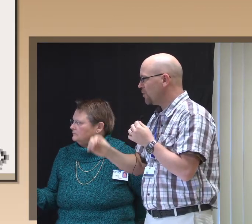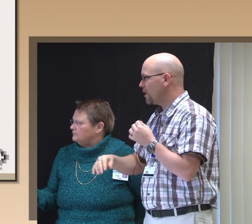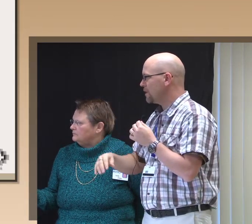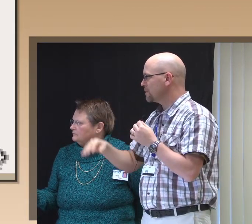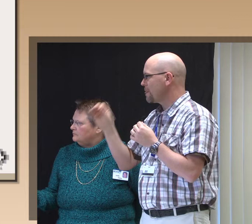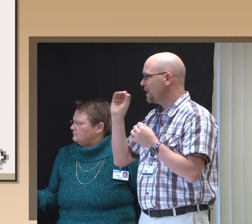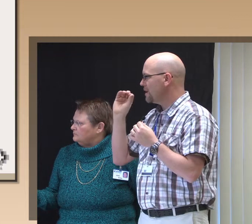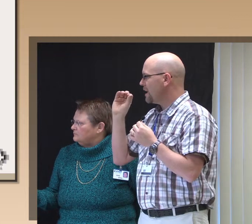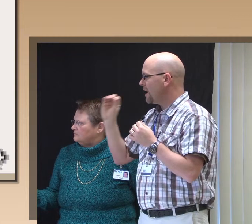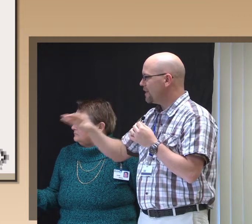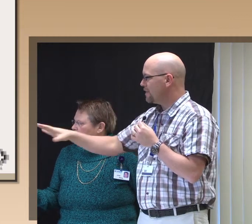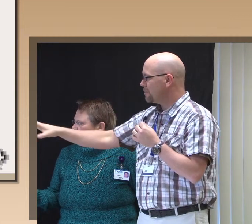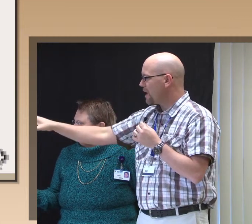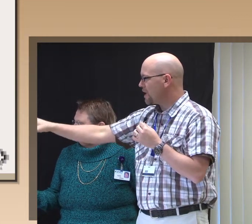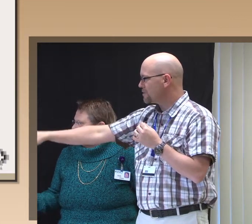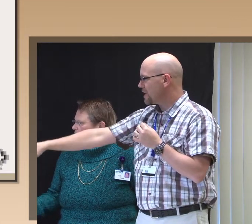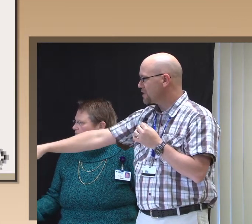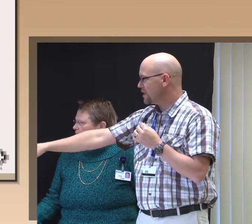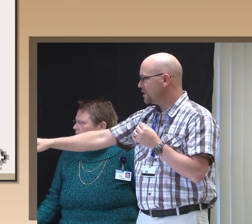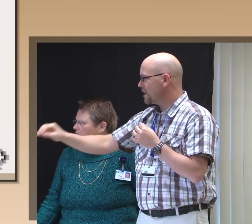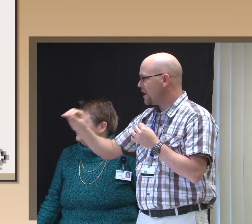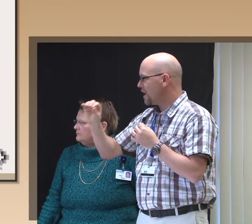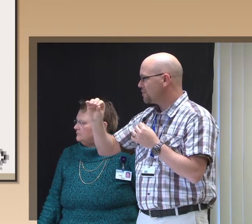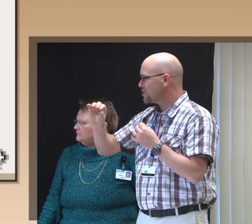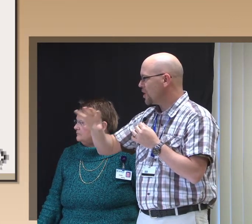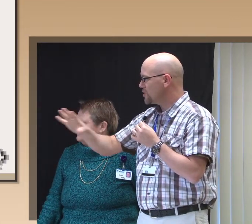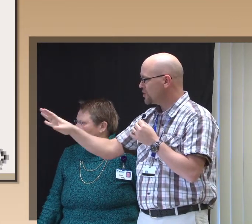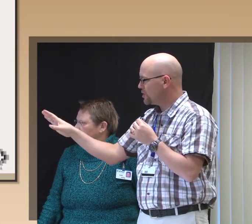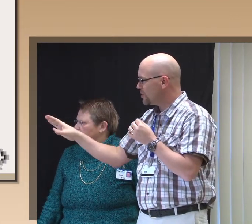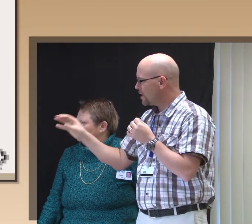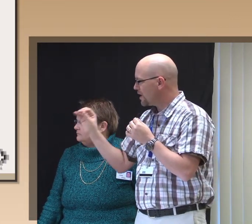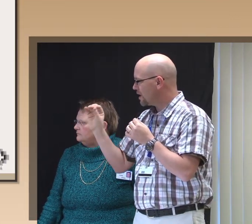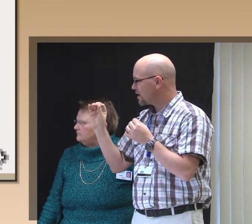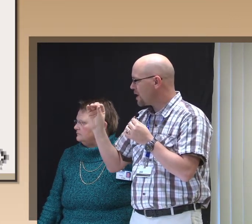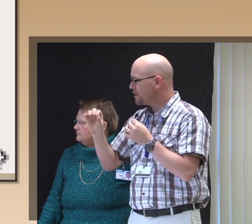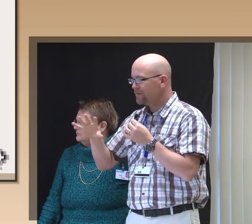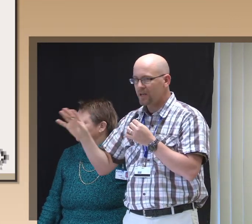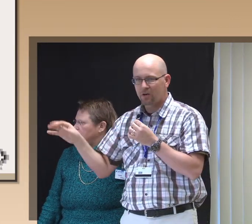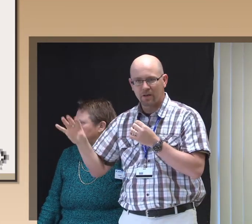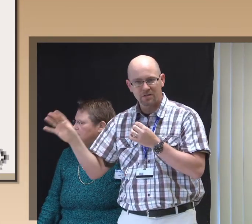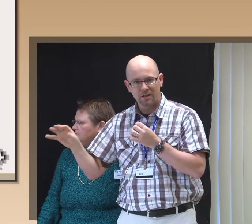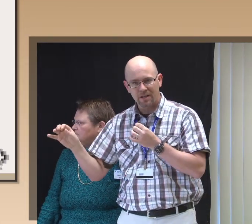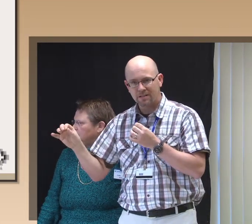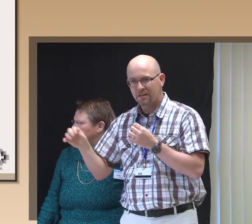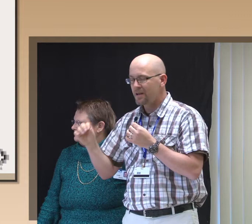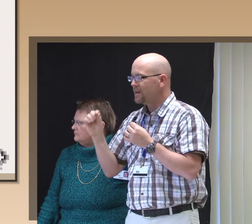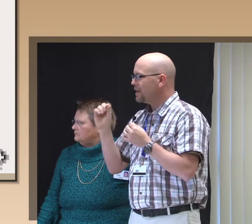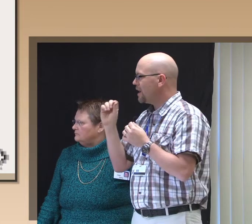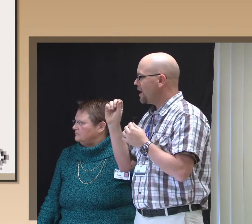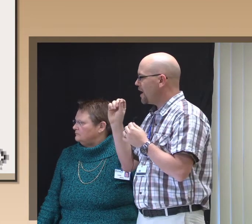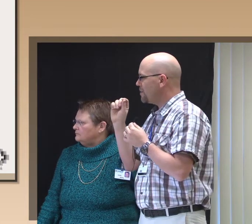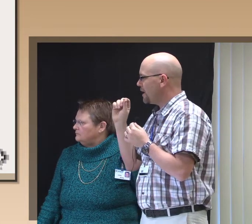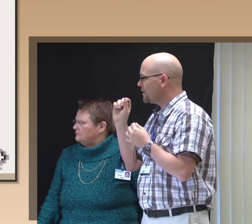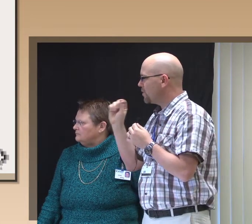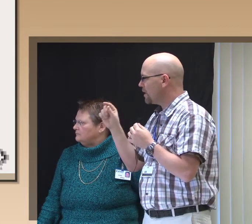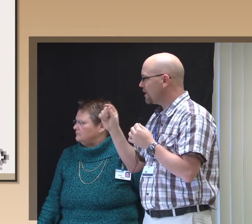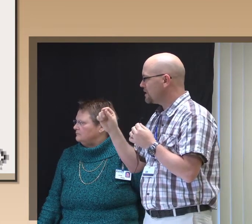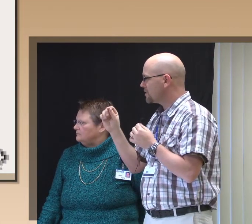one. And then the bottom section, um, shows you a copy of the intervention list. Um, and the one thing to